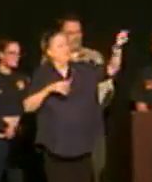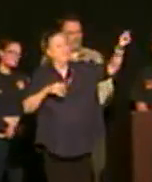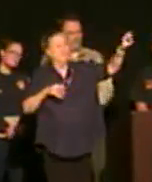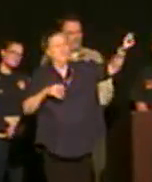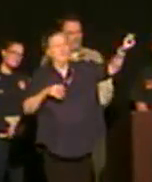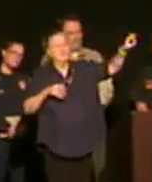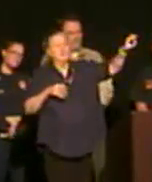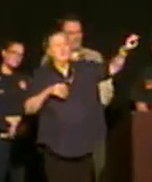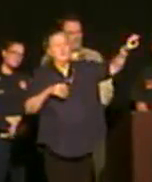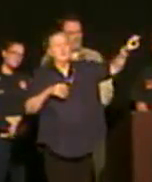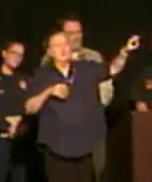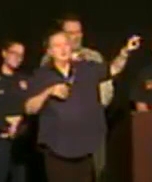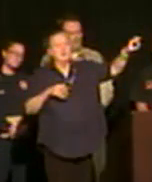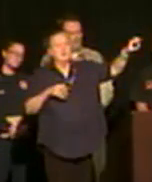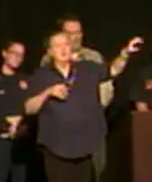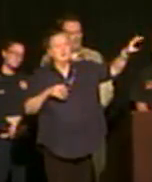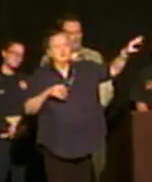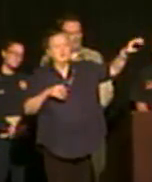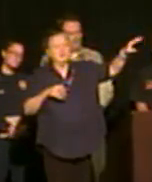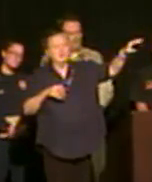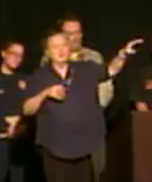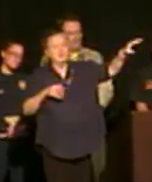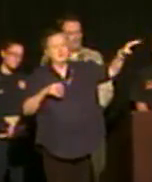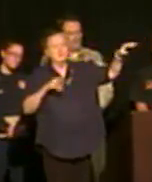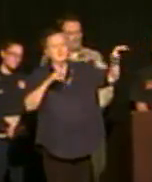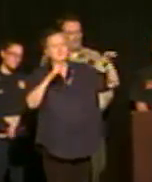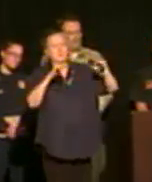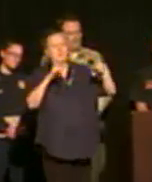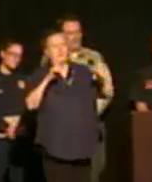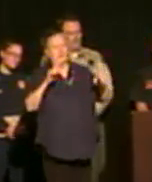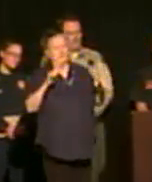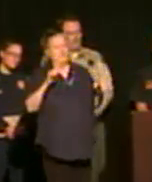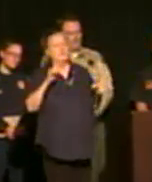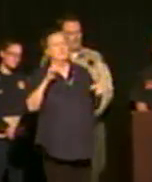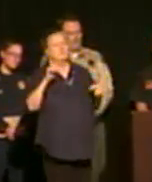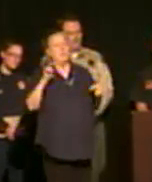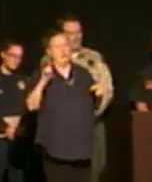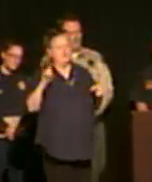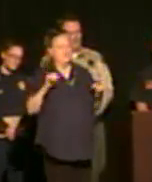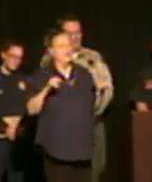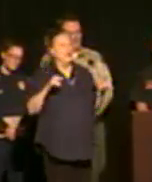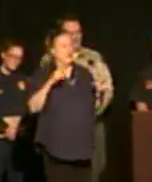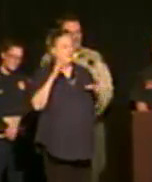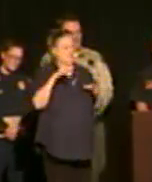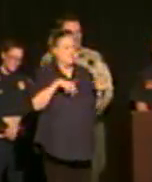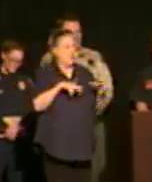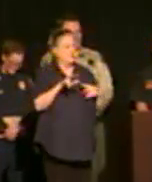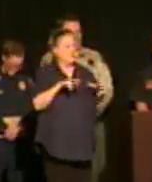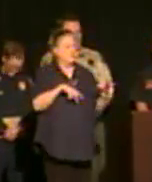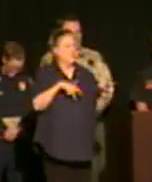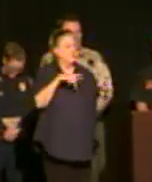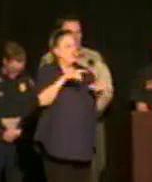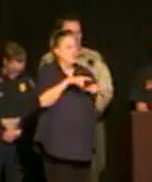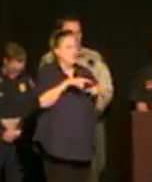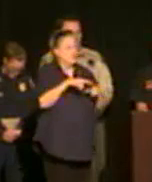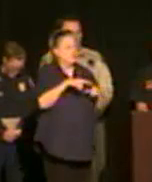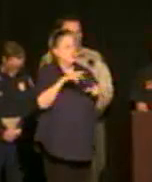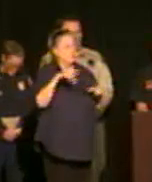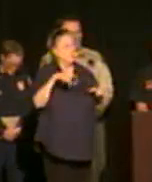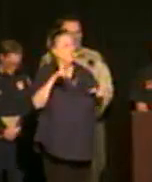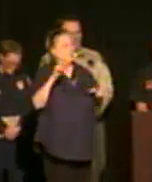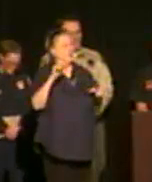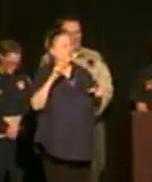between Pointe Drive. And I was walking towards Pointe Drive, and I got